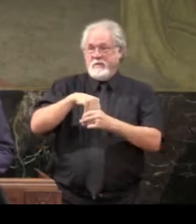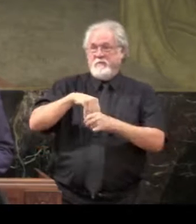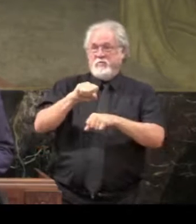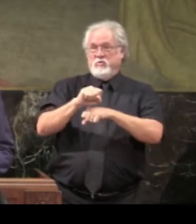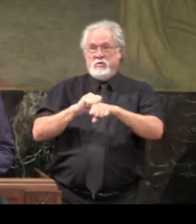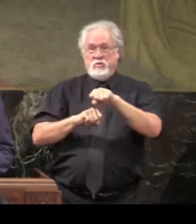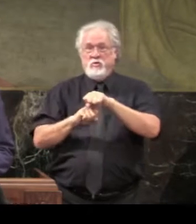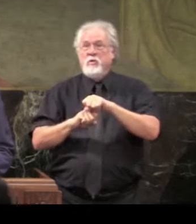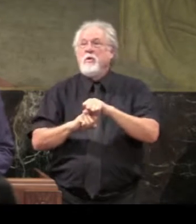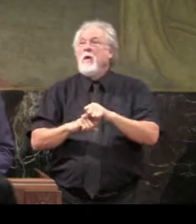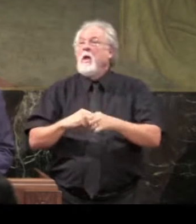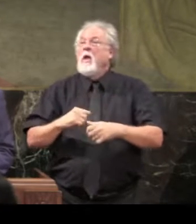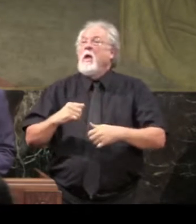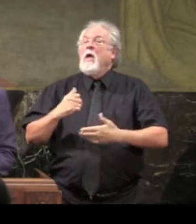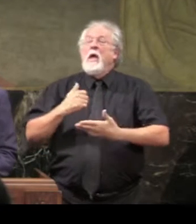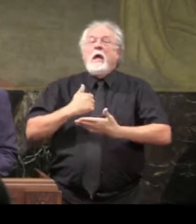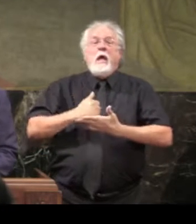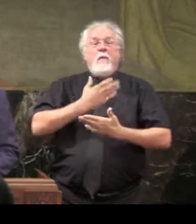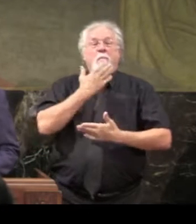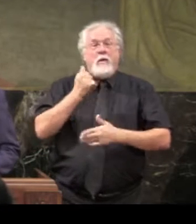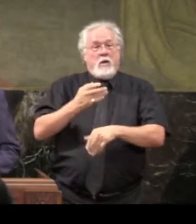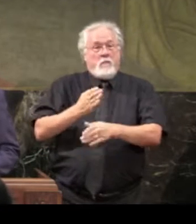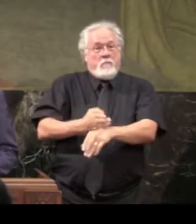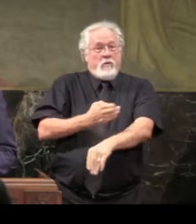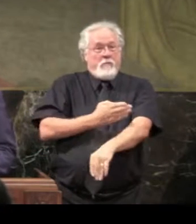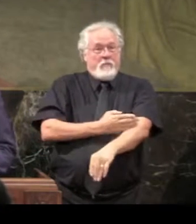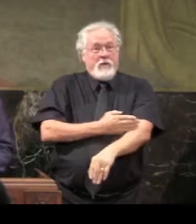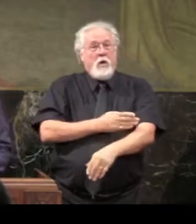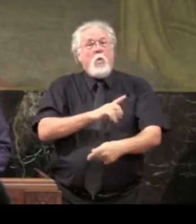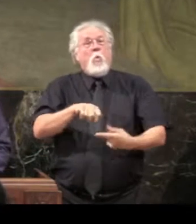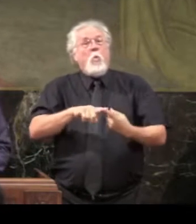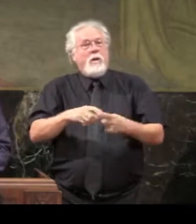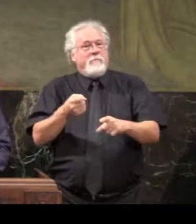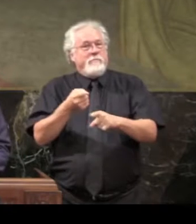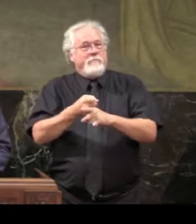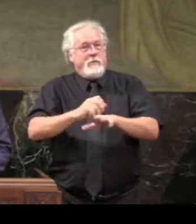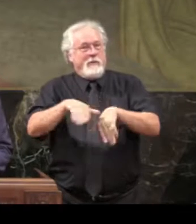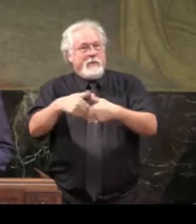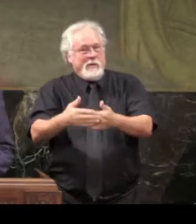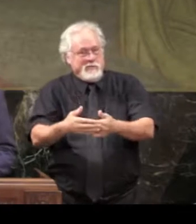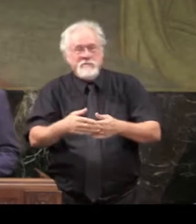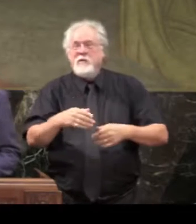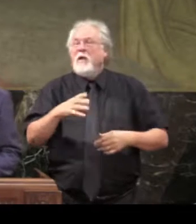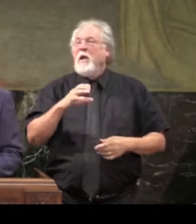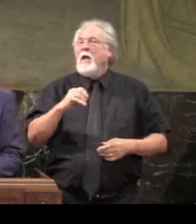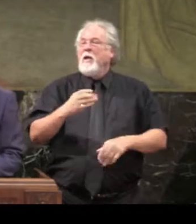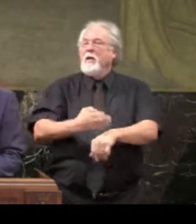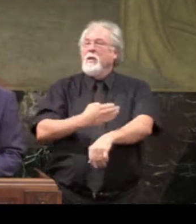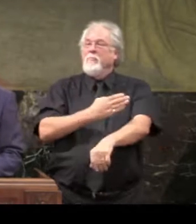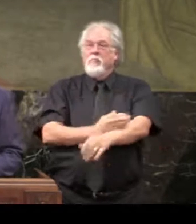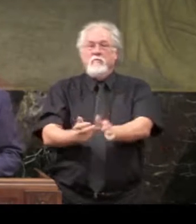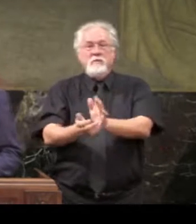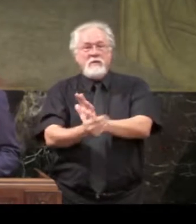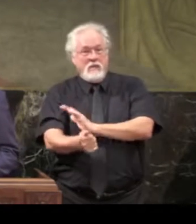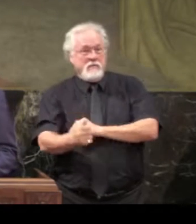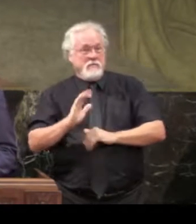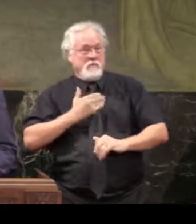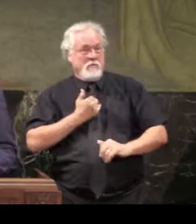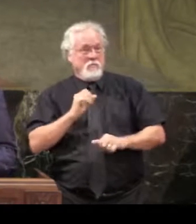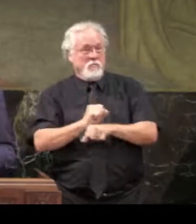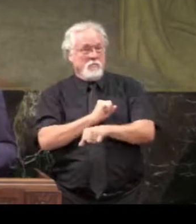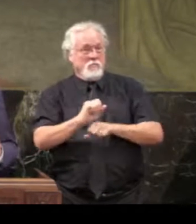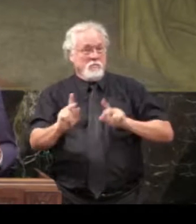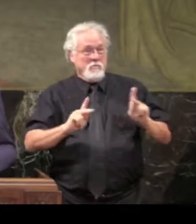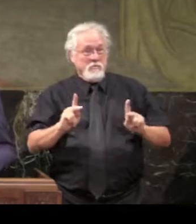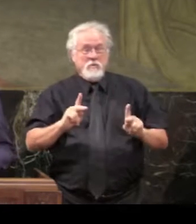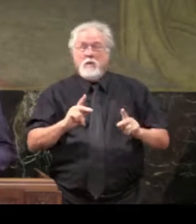infrastructure. They will help better prepare if and when the next disaster strikes. They will improve the talents and skills of our workforce,